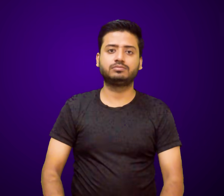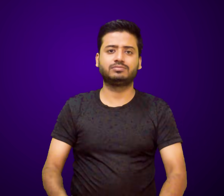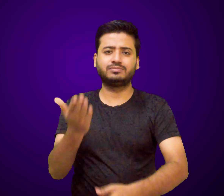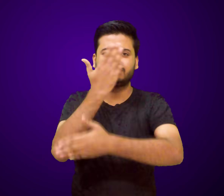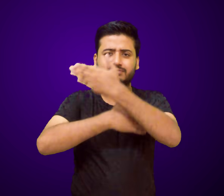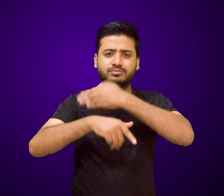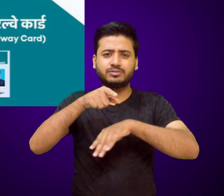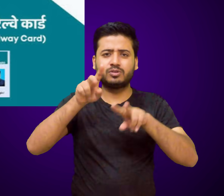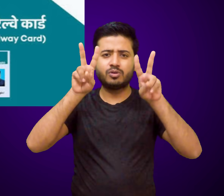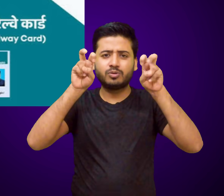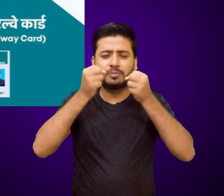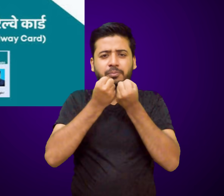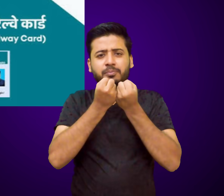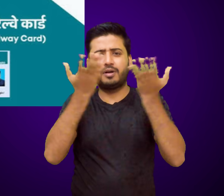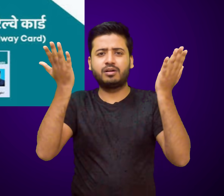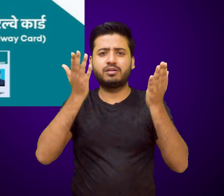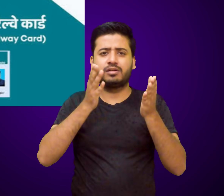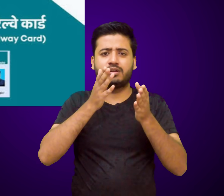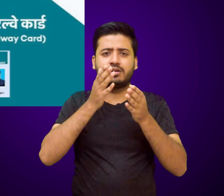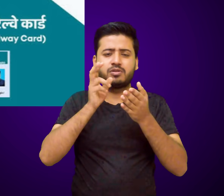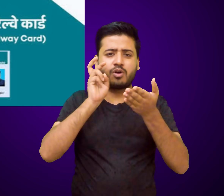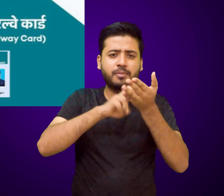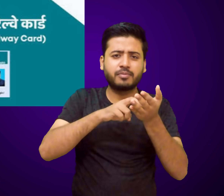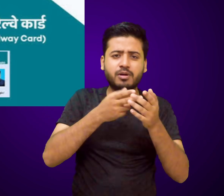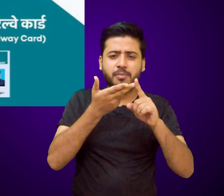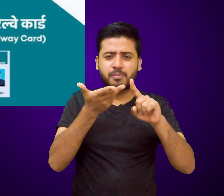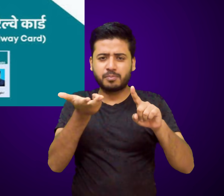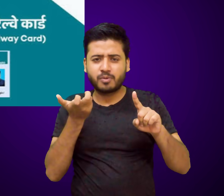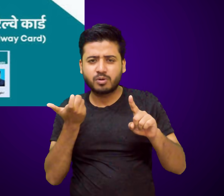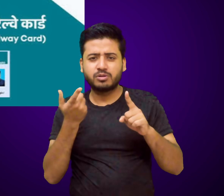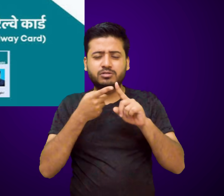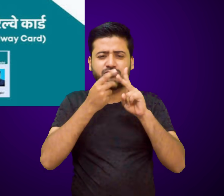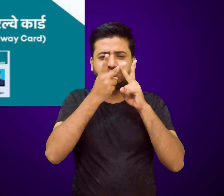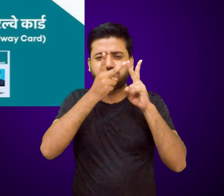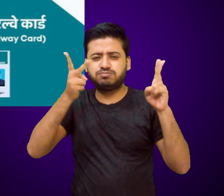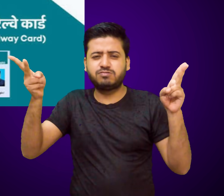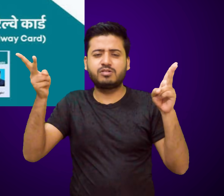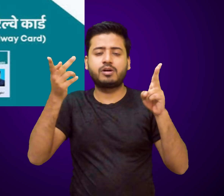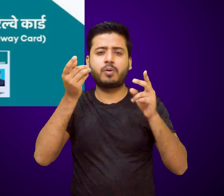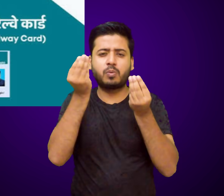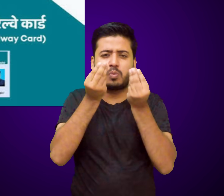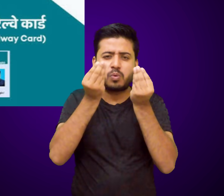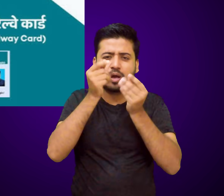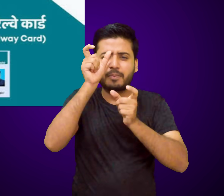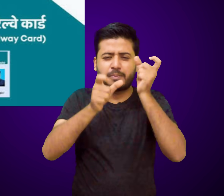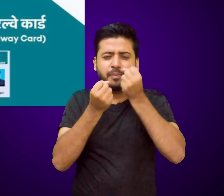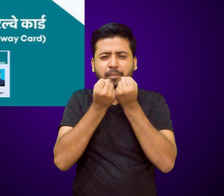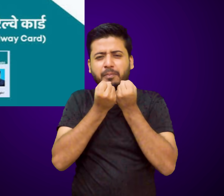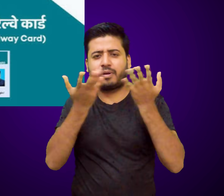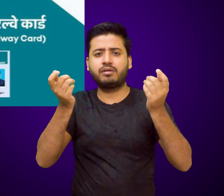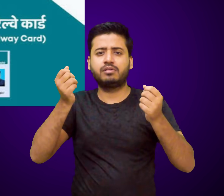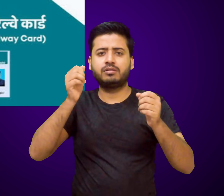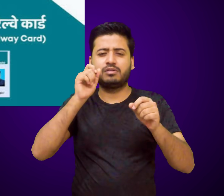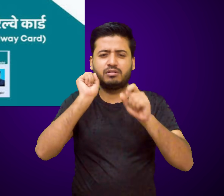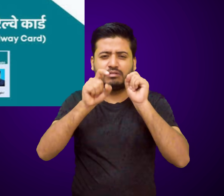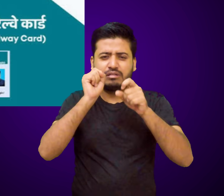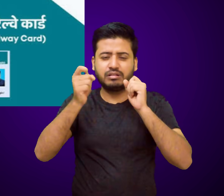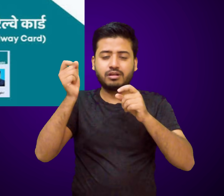Based on search results regarding the DIVYANGJAN card and UDID portal, applications for a disability certificate are most commonly rejected due